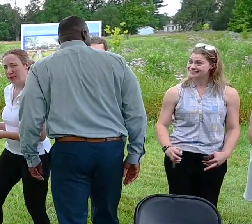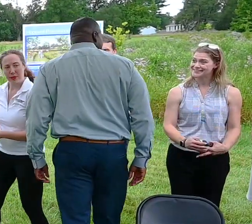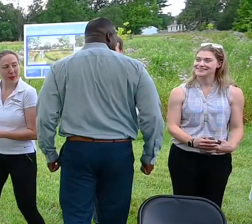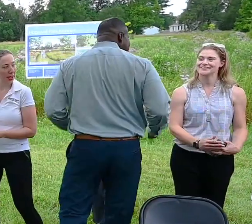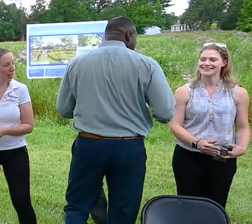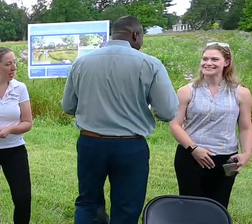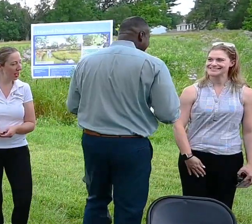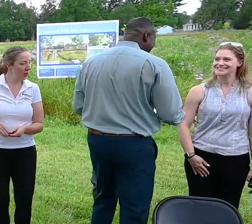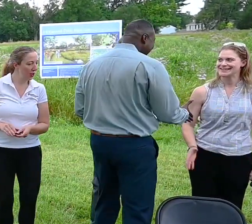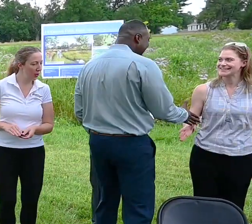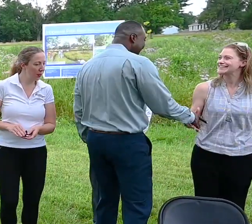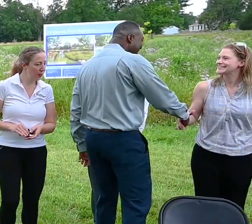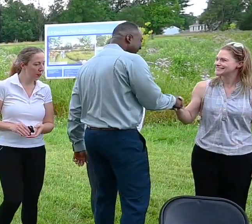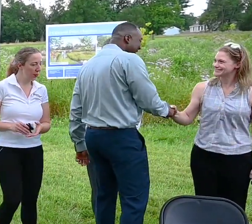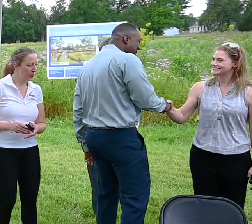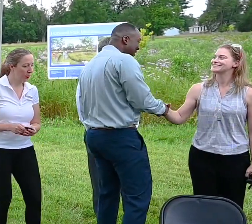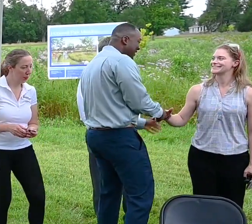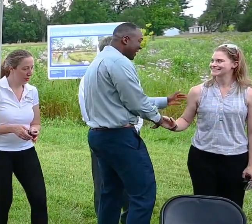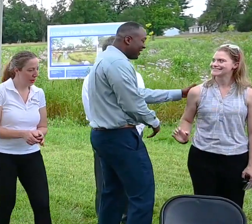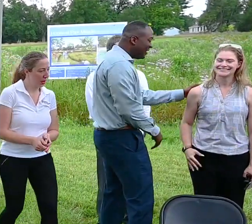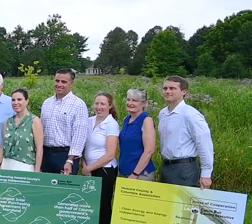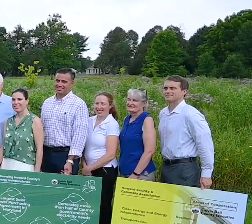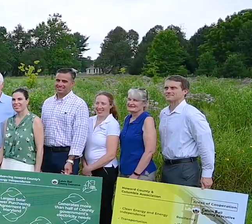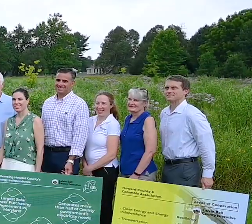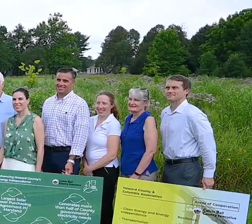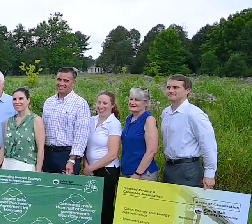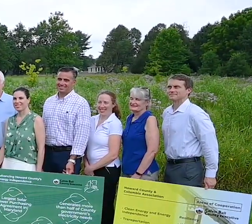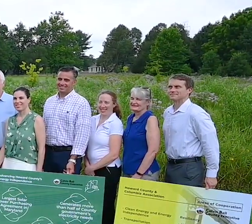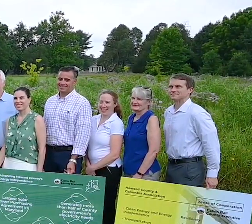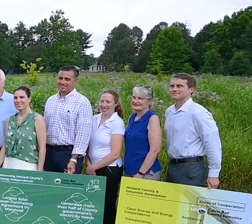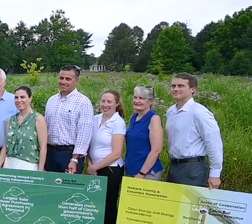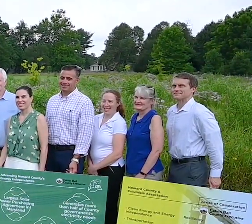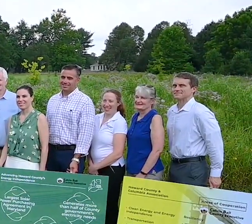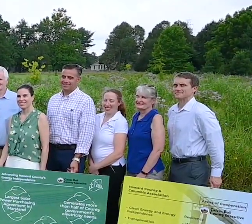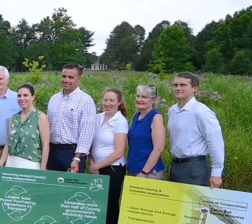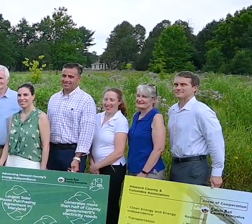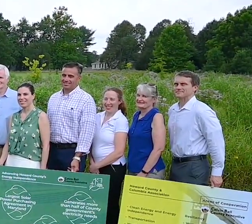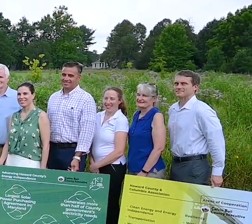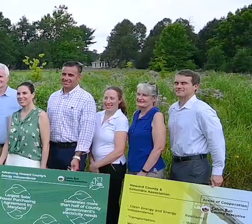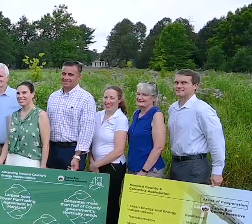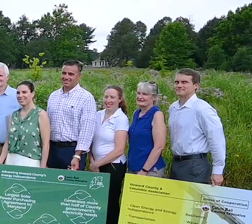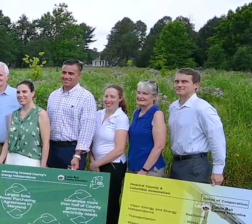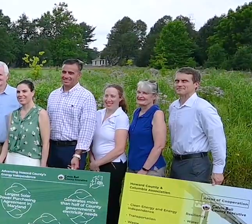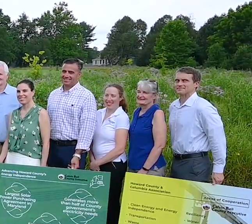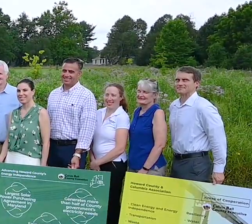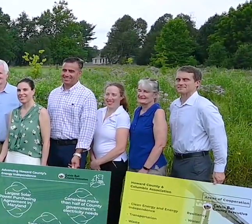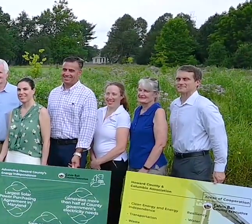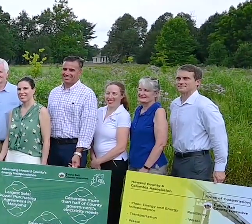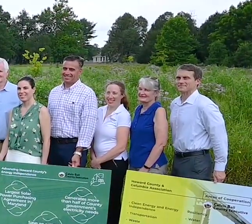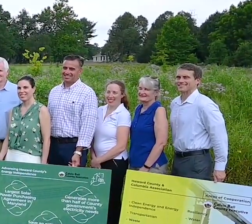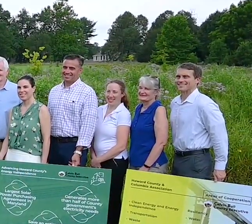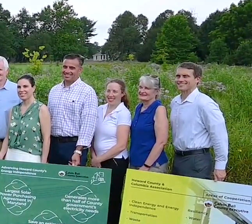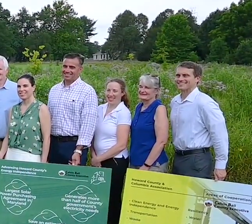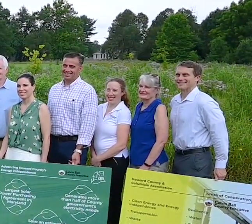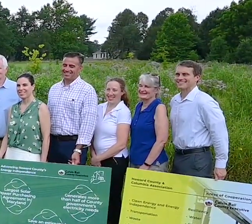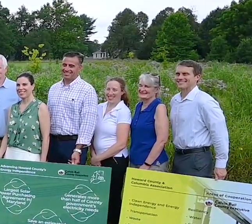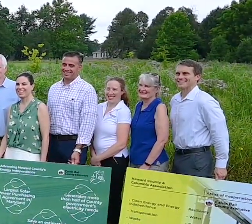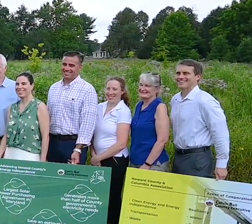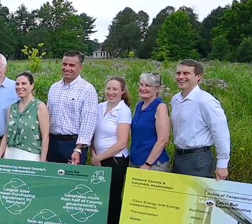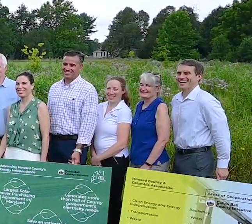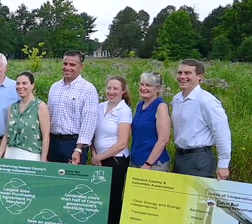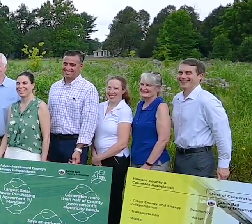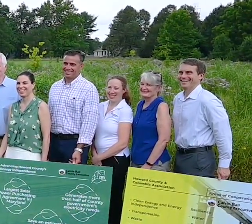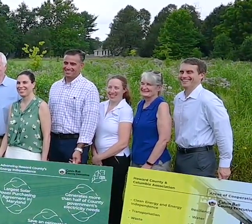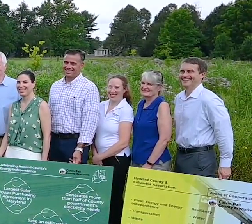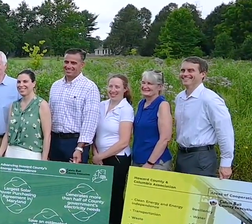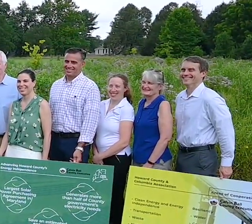4 and Delegate Pam Landman-Gazzoni from District 13. Have I missed any others? Yay,